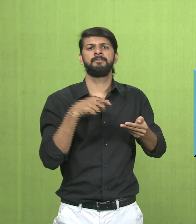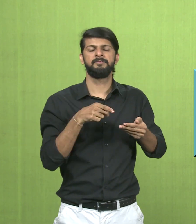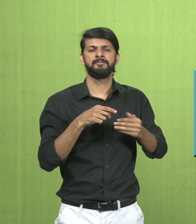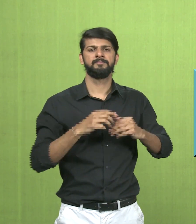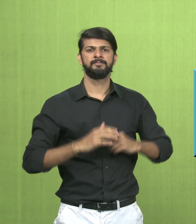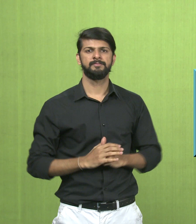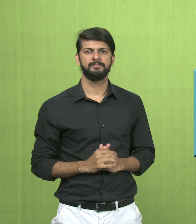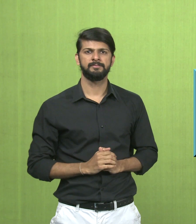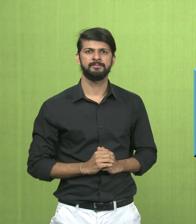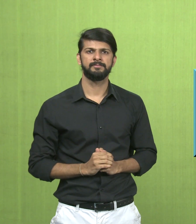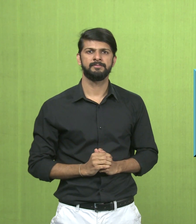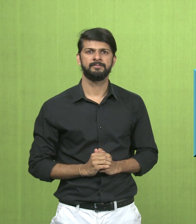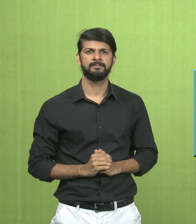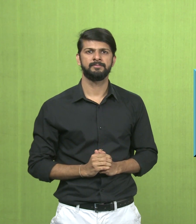or some other kind of flour.